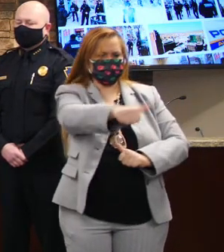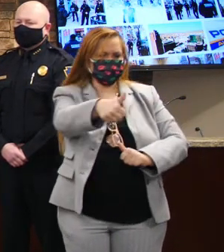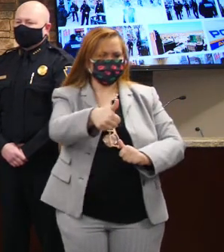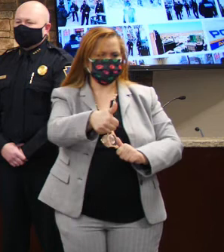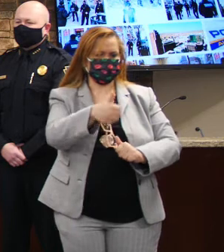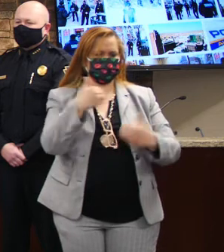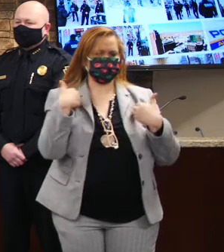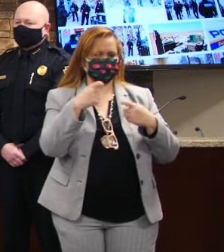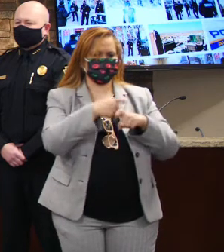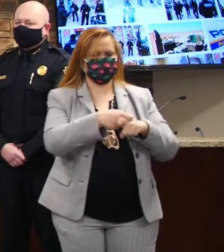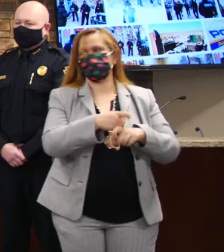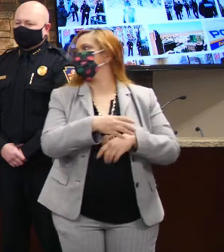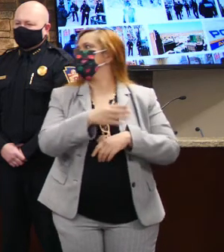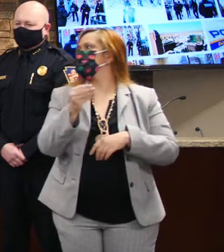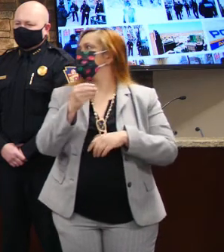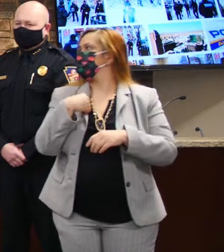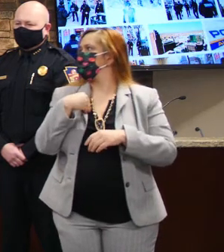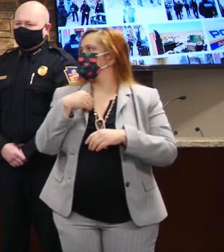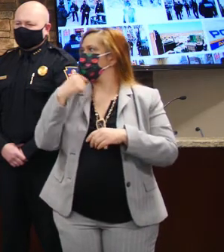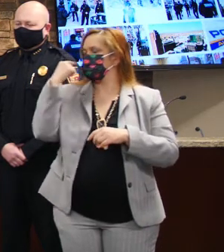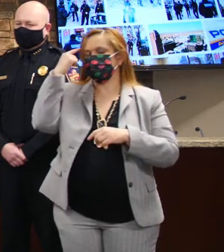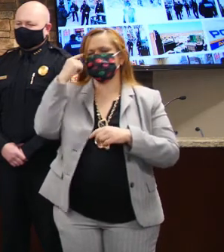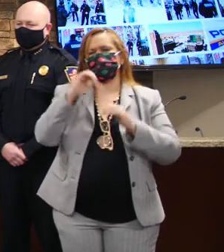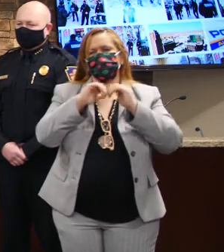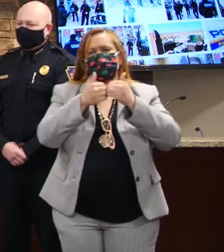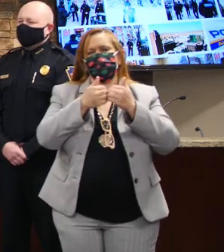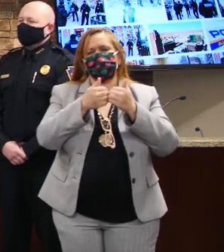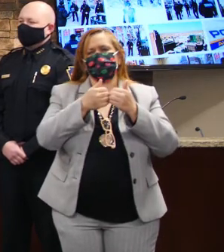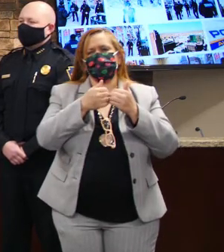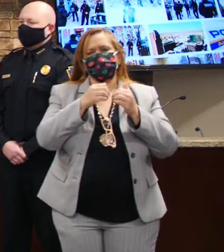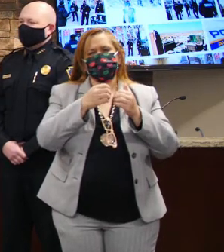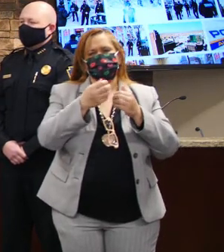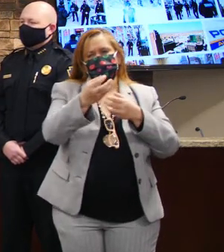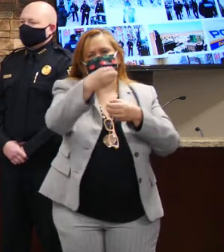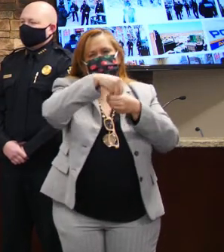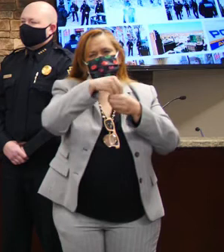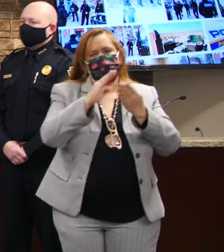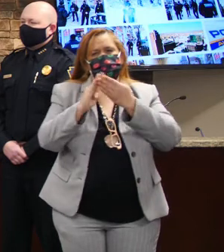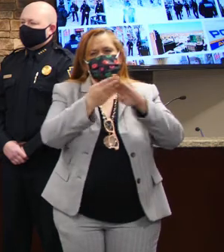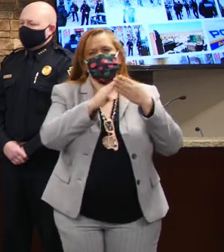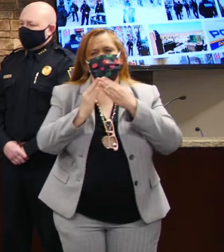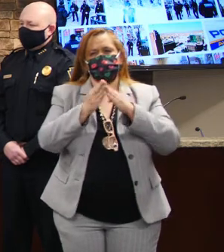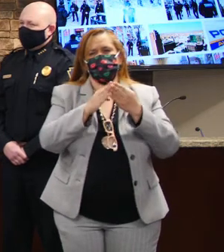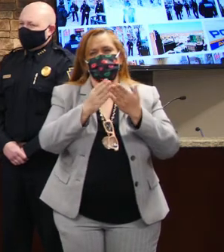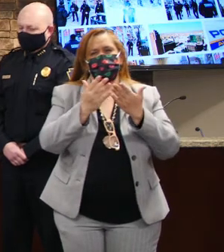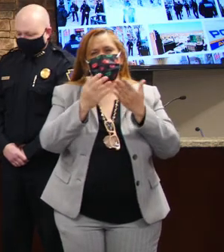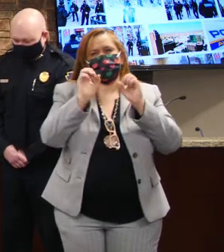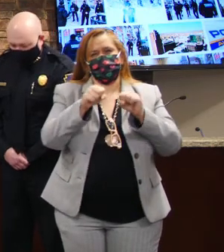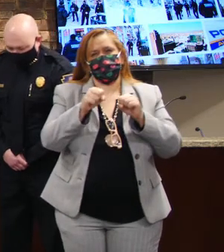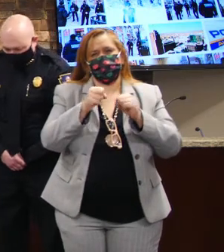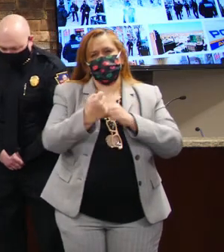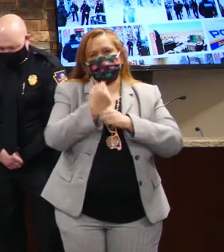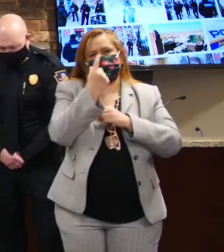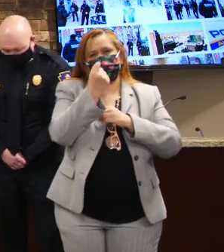of why do they do things a certain way, or why is that process followed, it's going to come out in that part. You're going to find that the